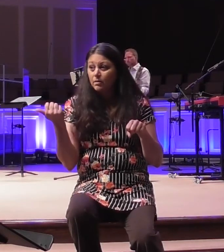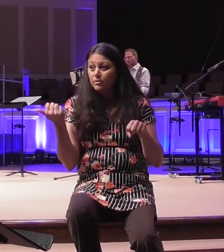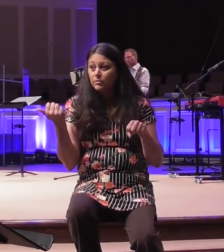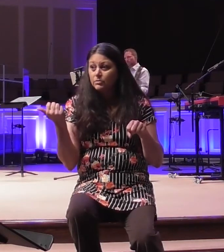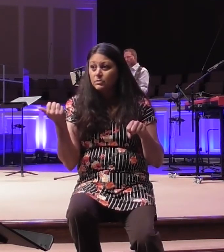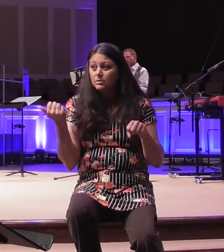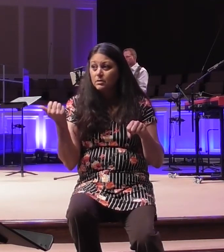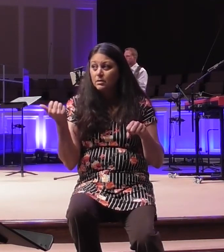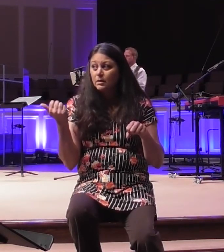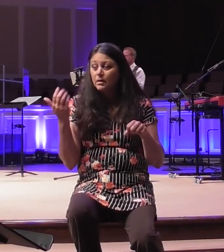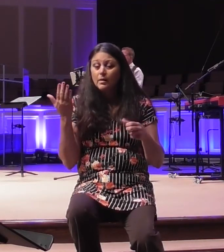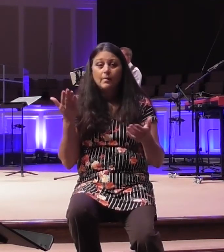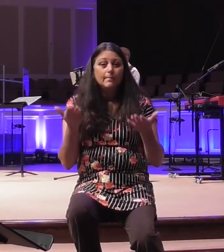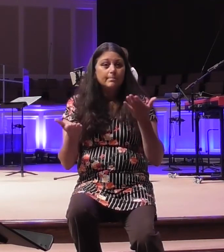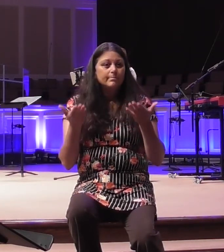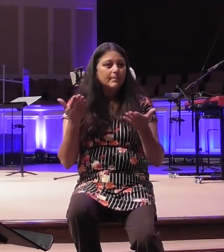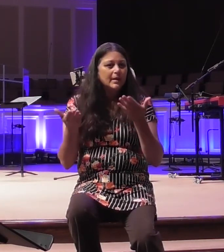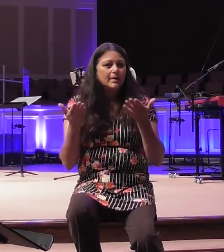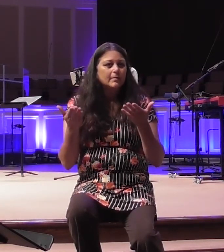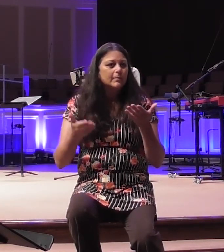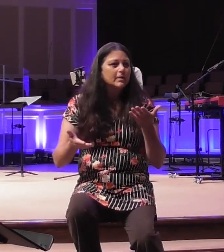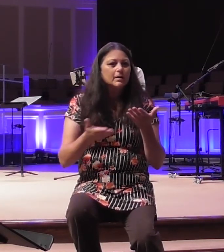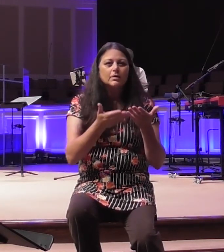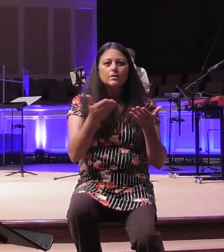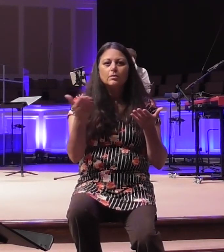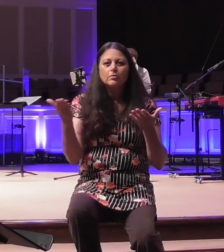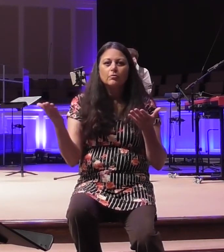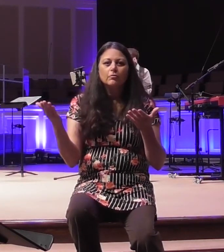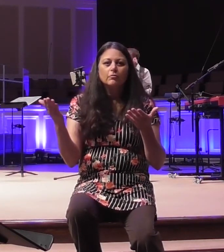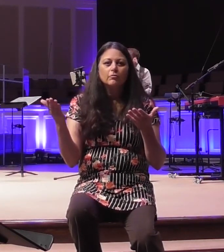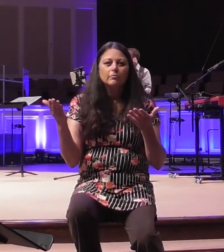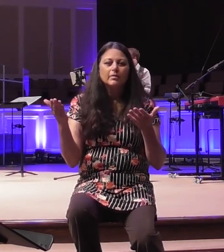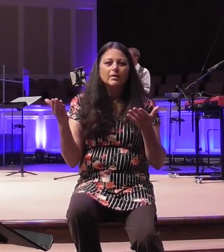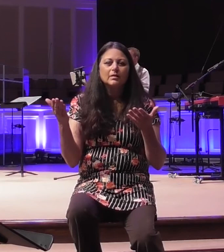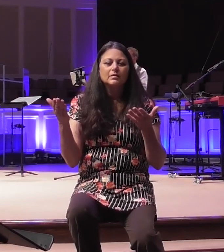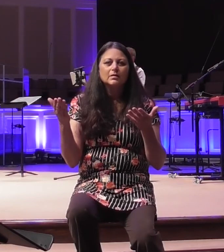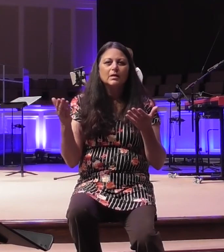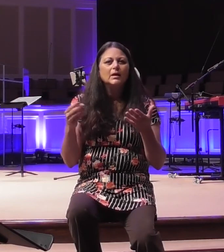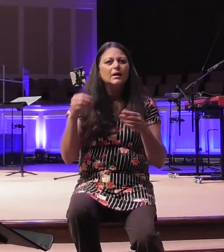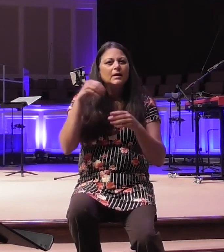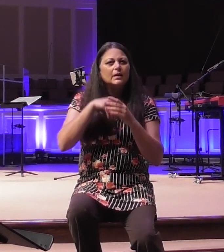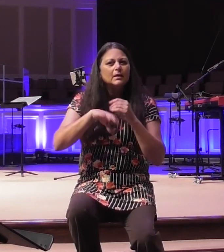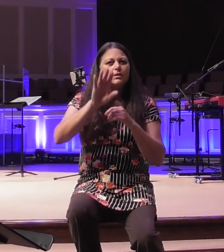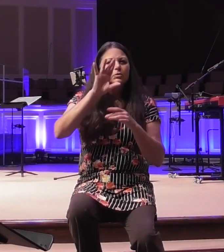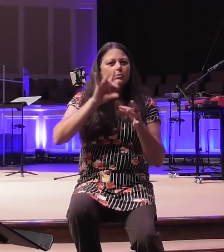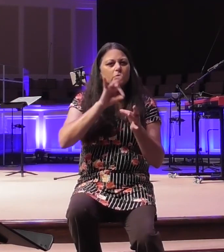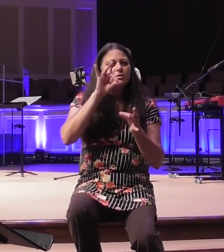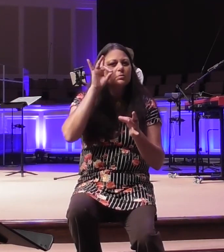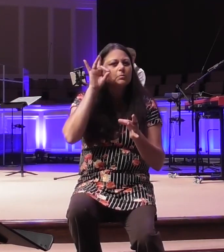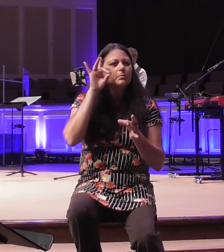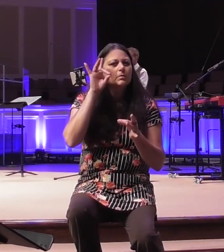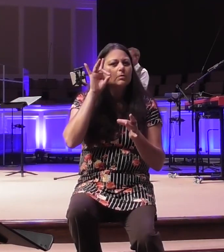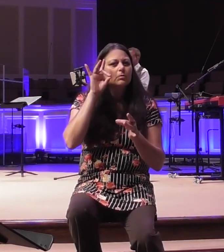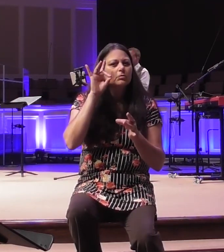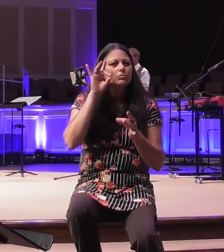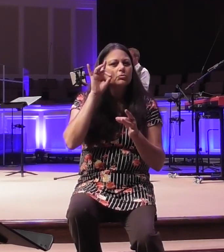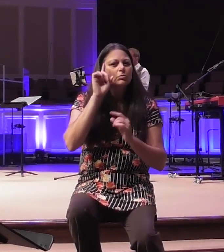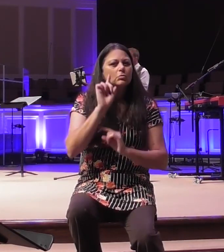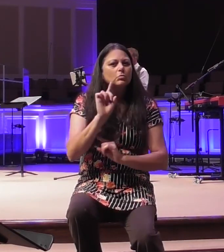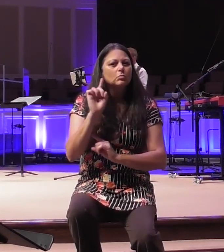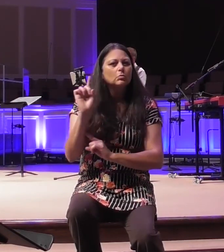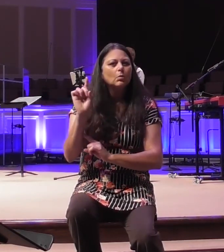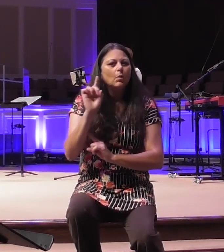you've been in a season of your spiritual walk where you've sort of been on your own. But we are called to fellowship together.